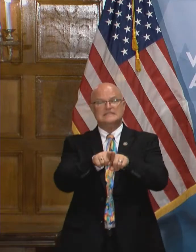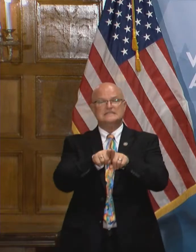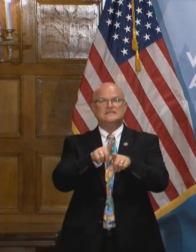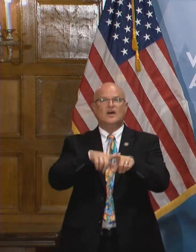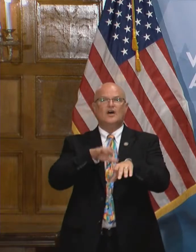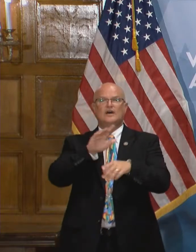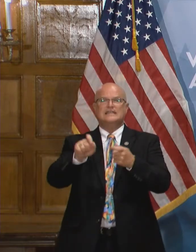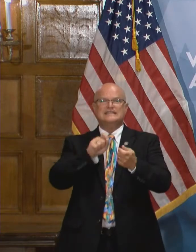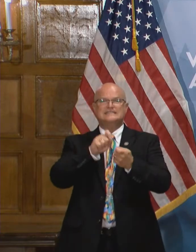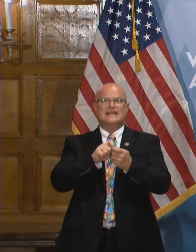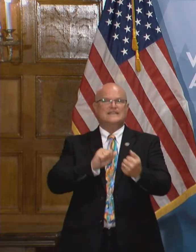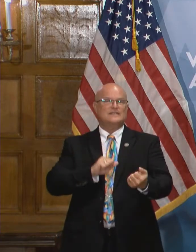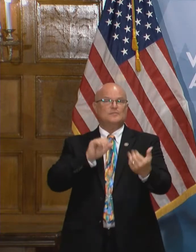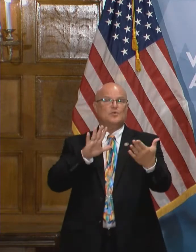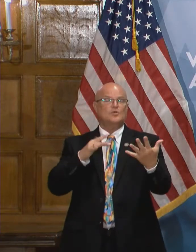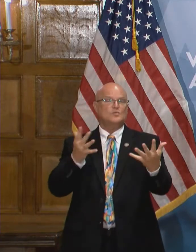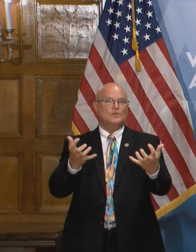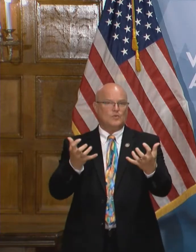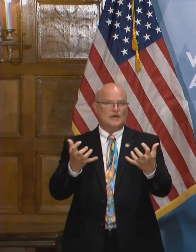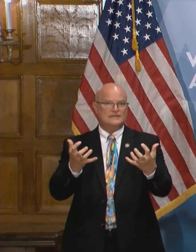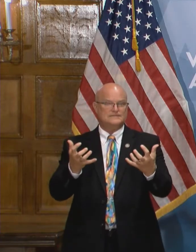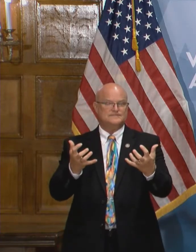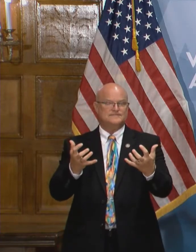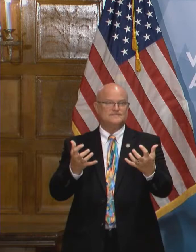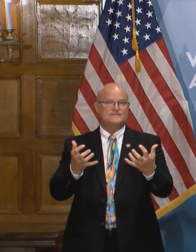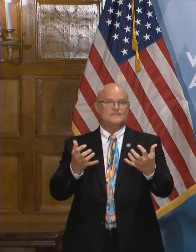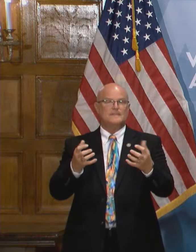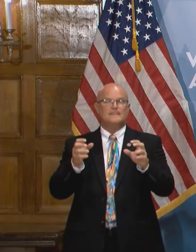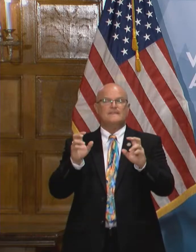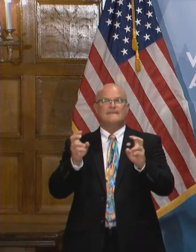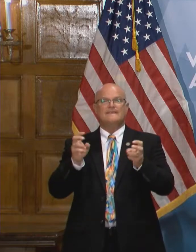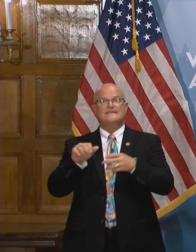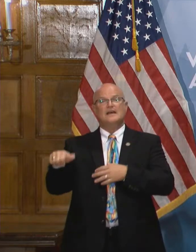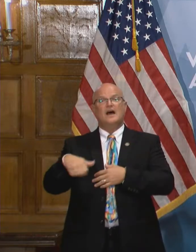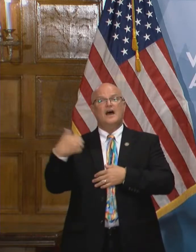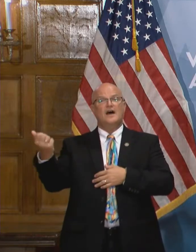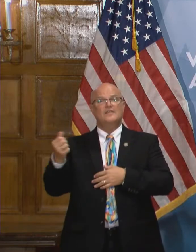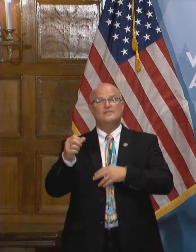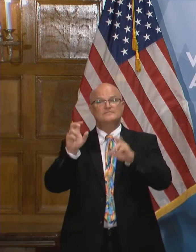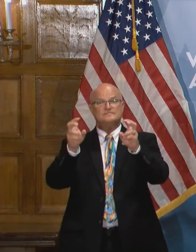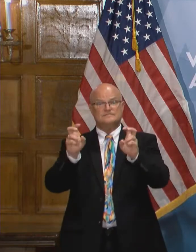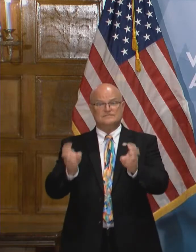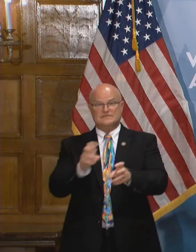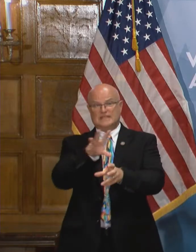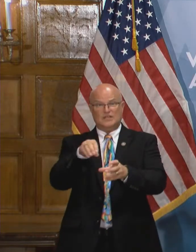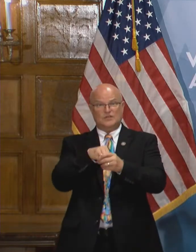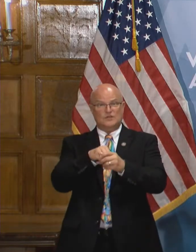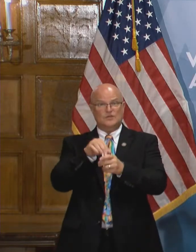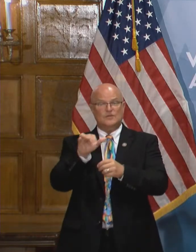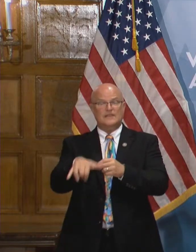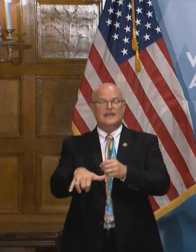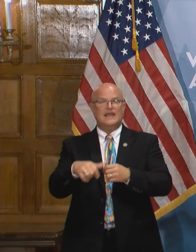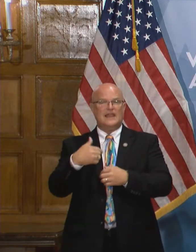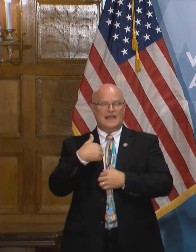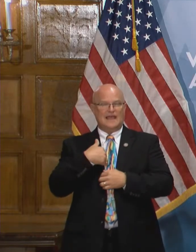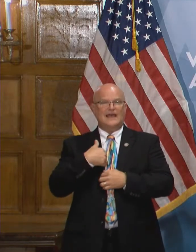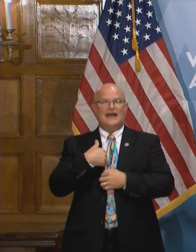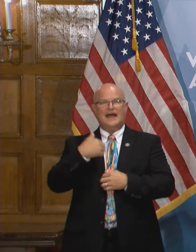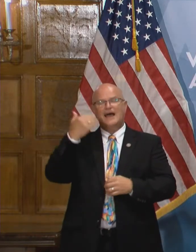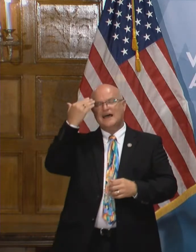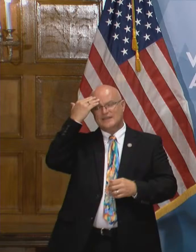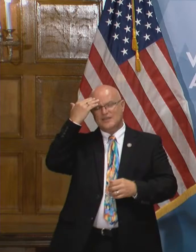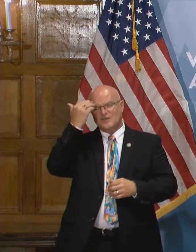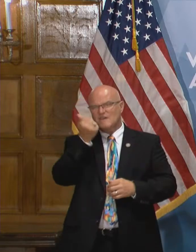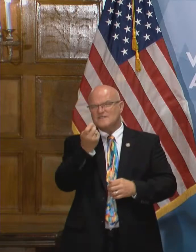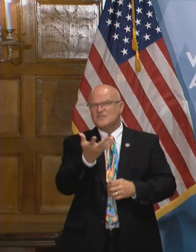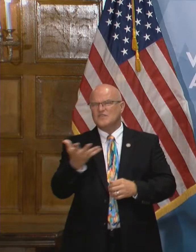on exactly the approach that we want to take. In reference to other items that might be included, I do know of a